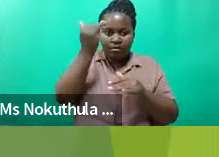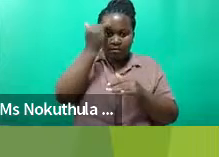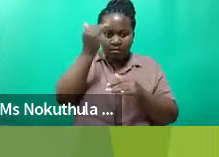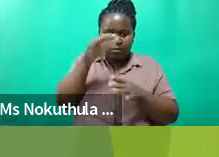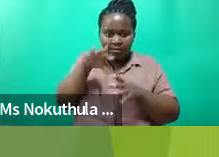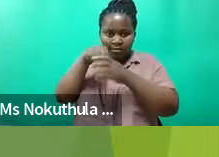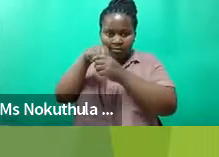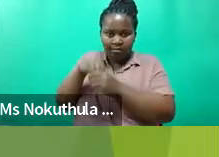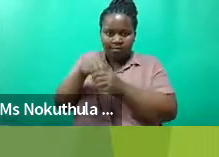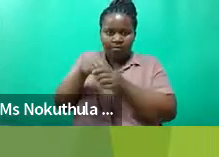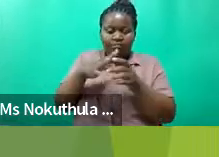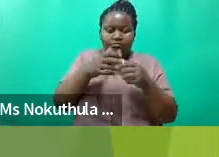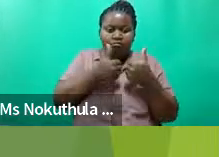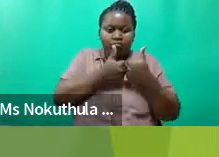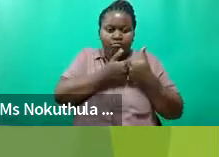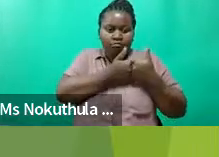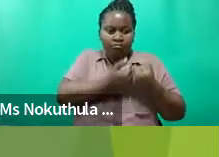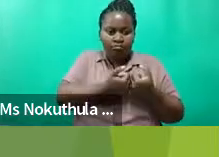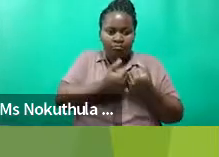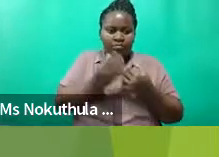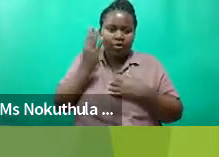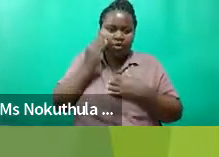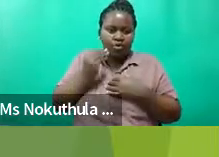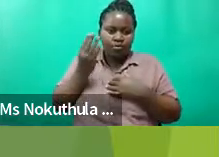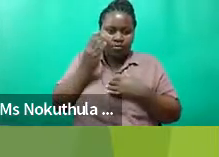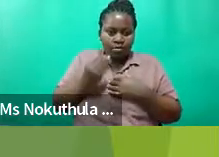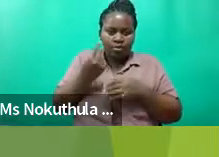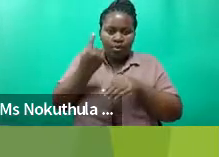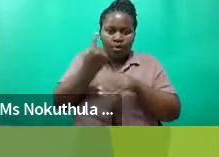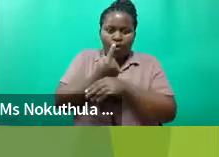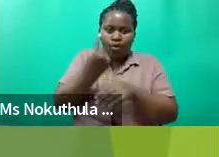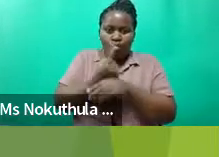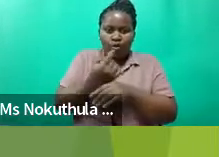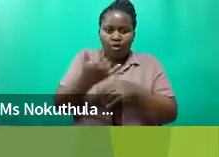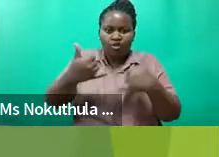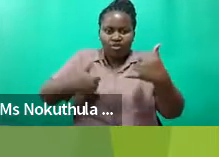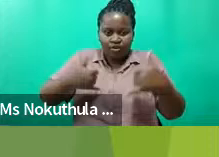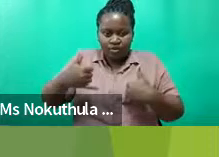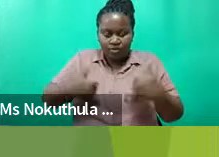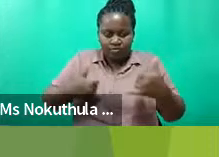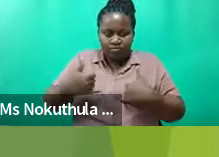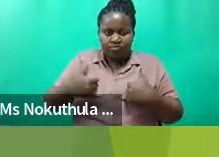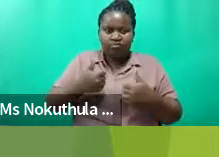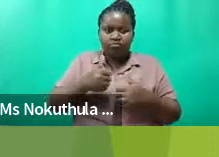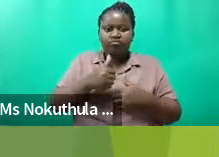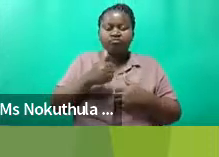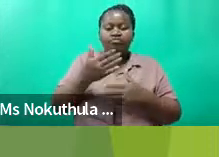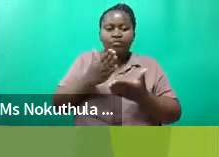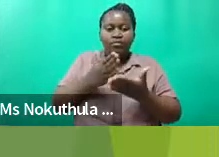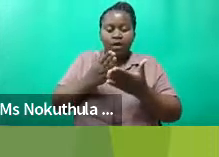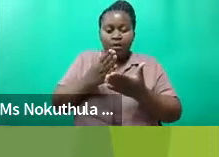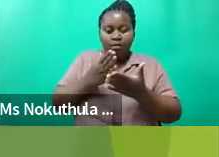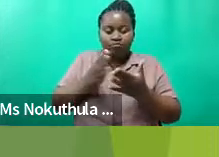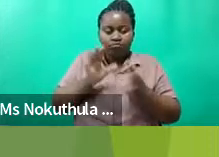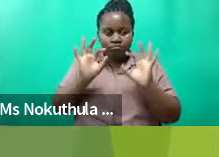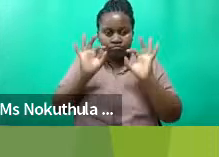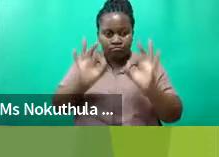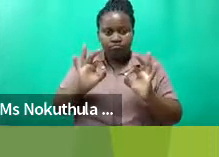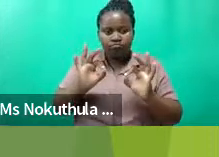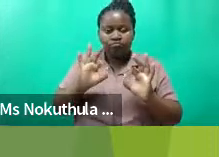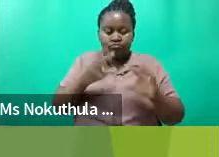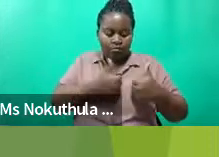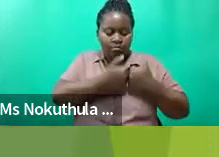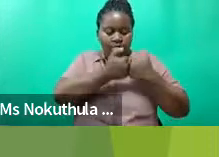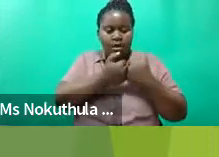intimate relationship is an experience that they will always enjoy as long as they have the right partner who's willing to learn